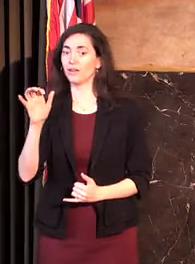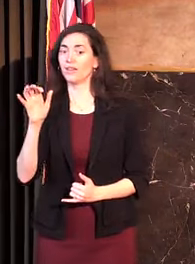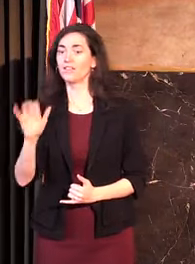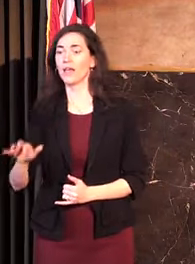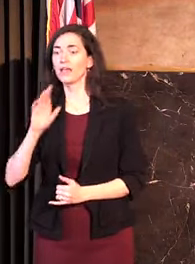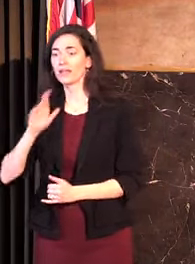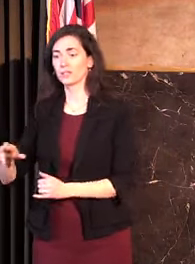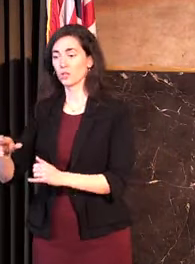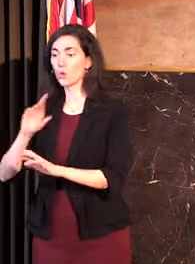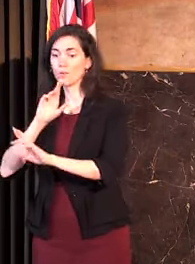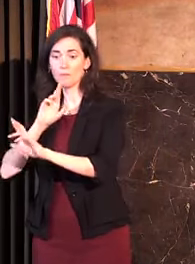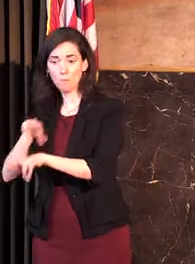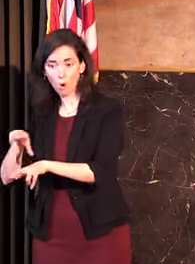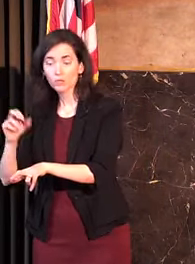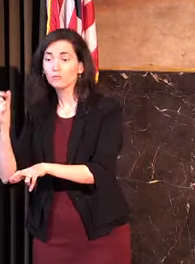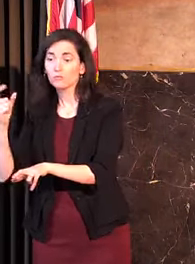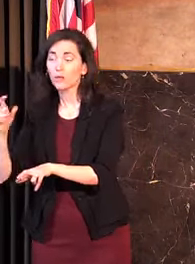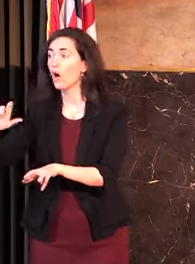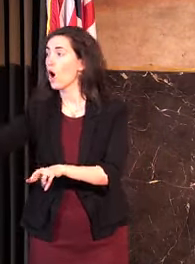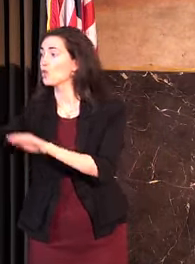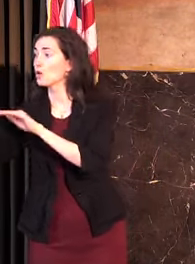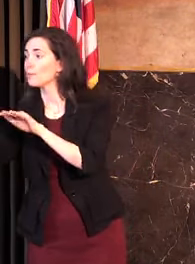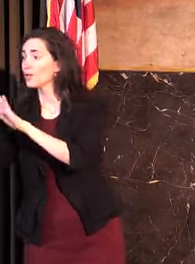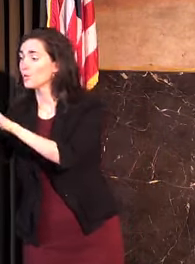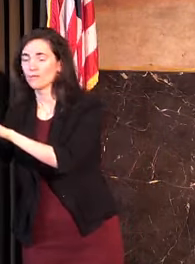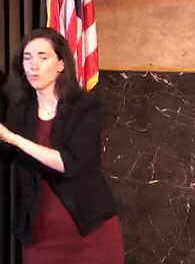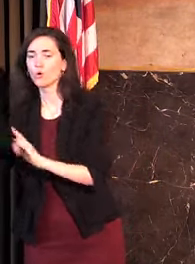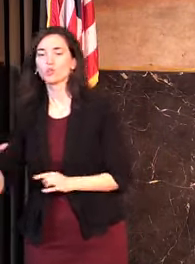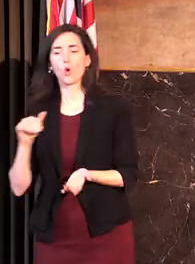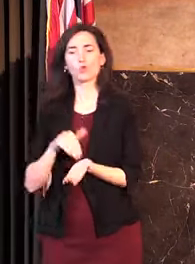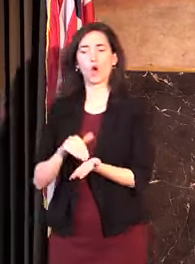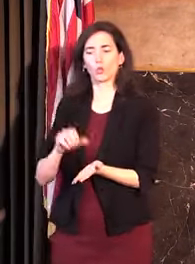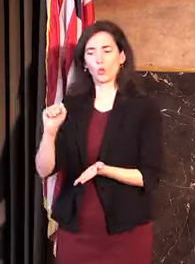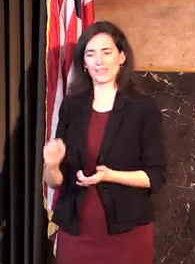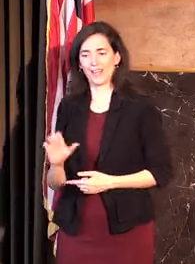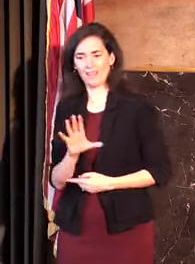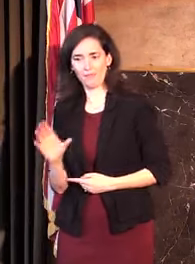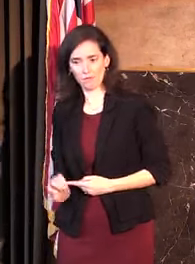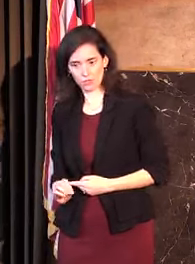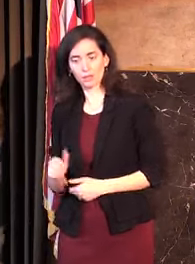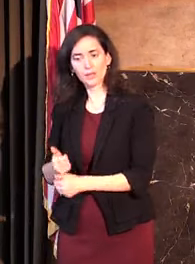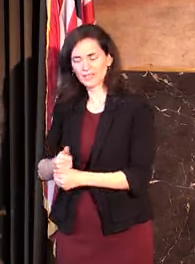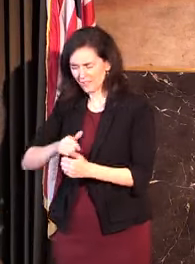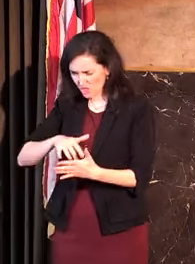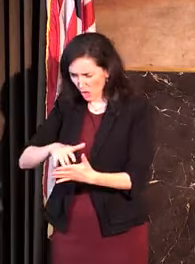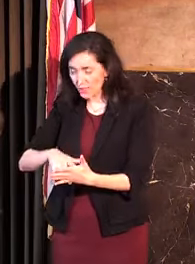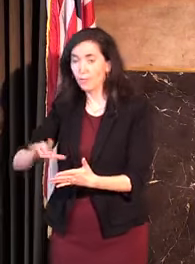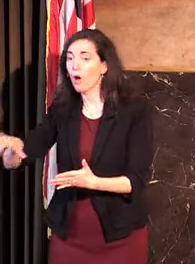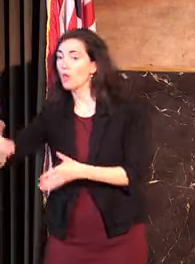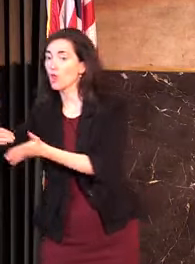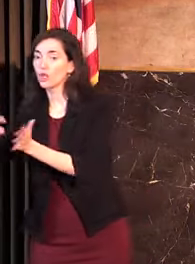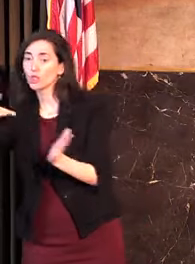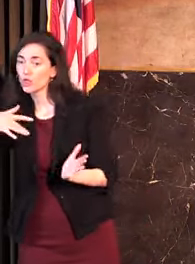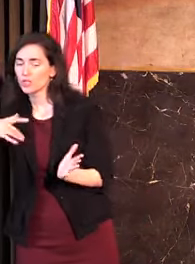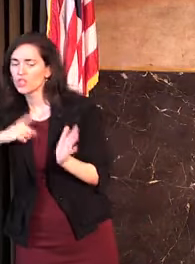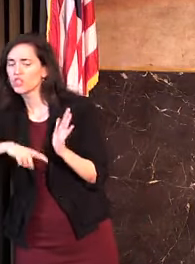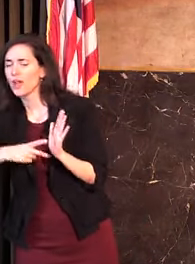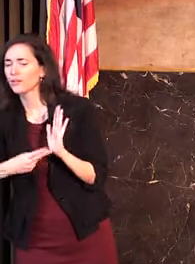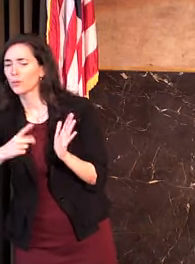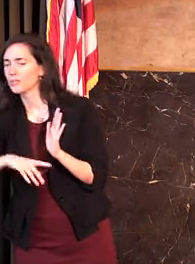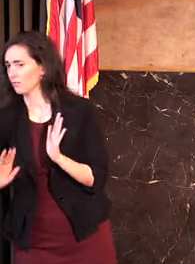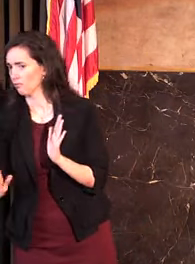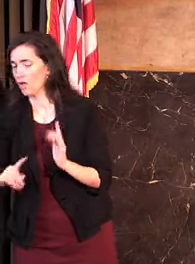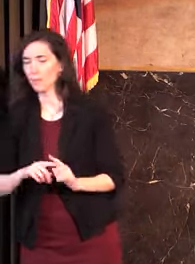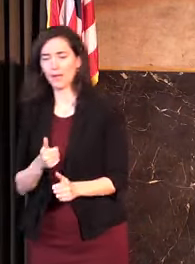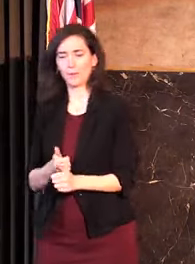un-peer-reviewed report from some physicians in South Africa that suggests for people who did have prior infection